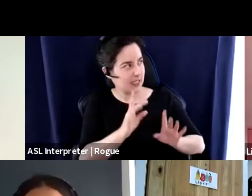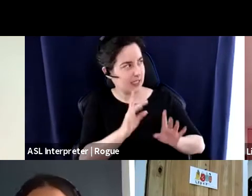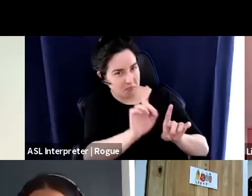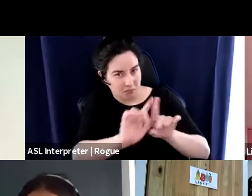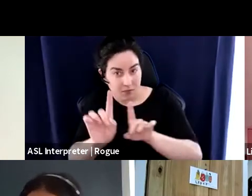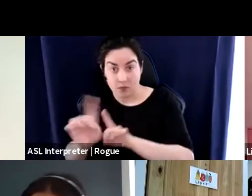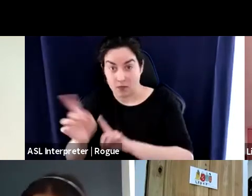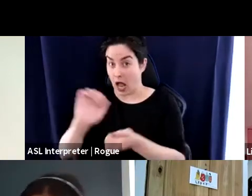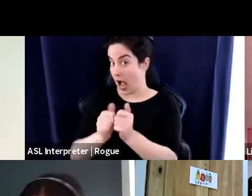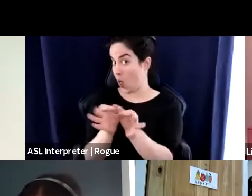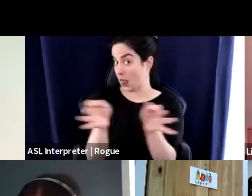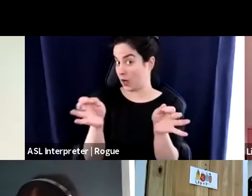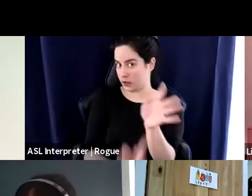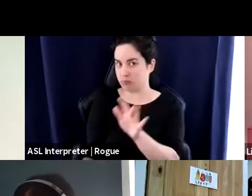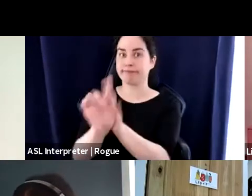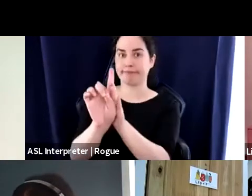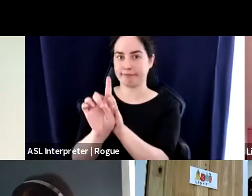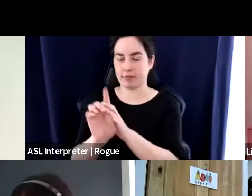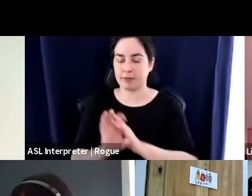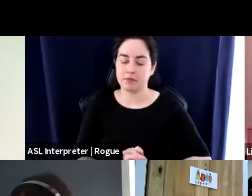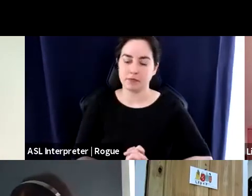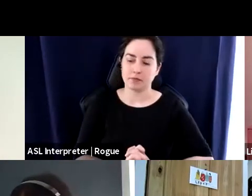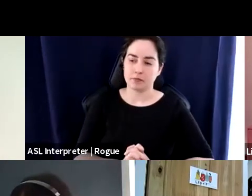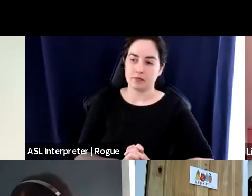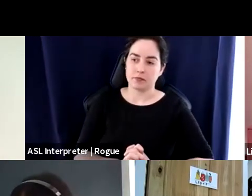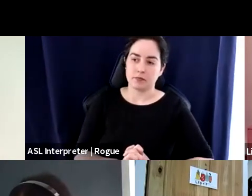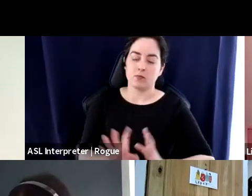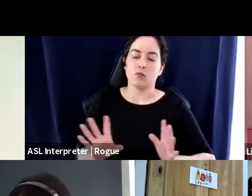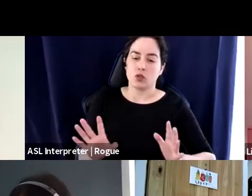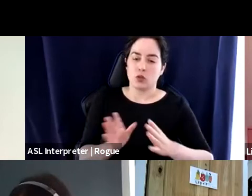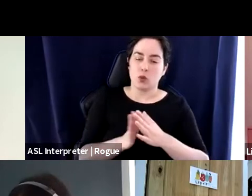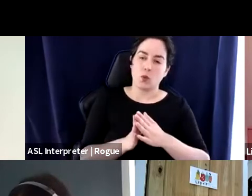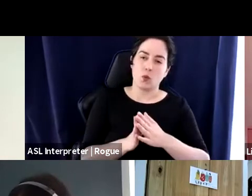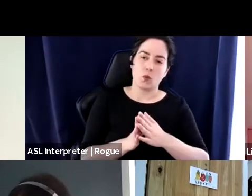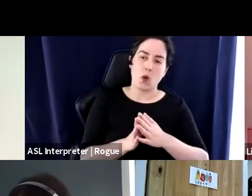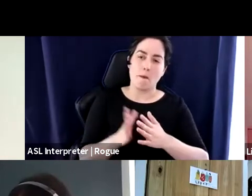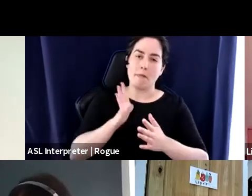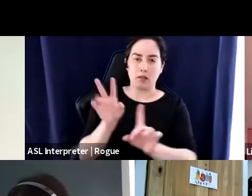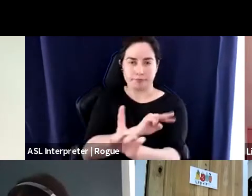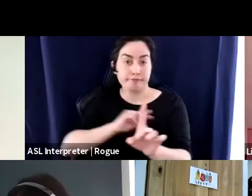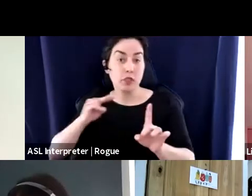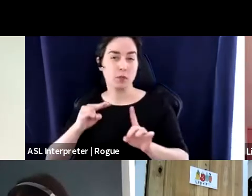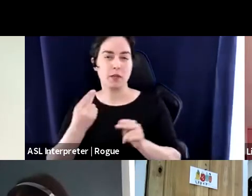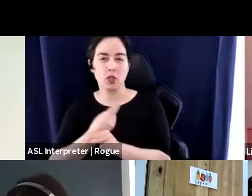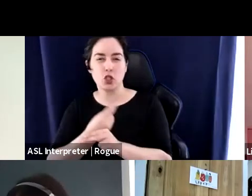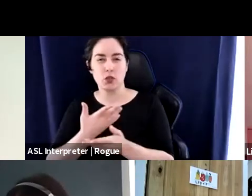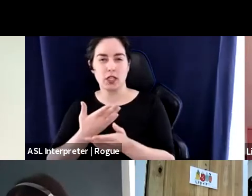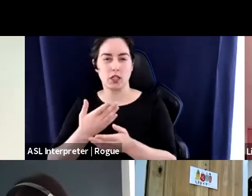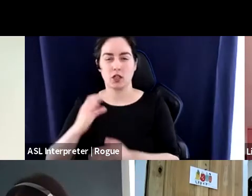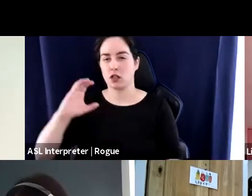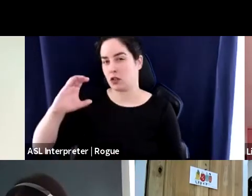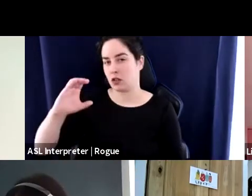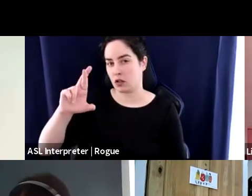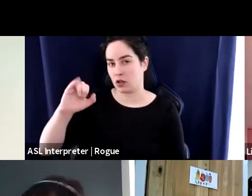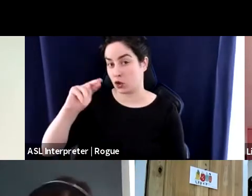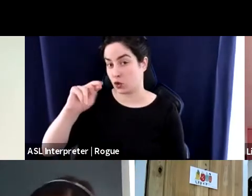talk about it first in the context of some of what we talked about in the decision and in the justice criminal in the courts, which is,